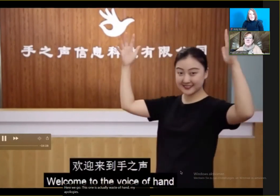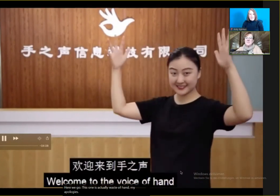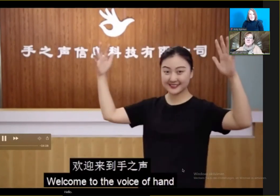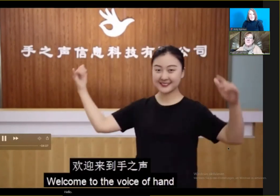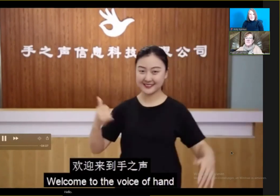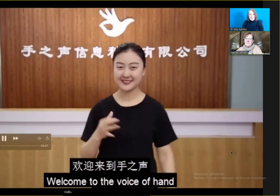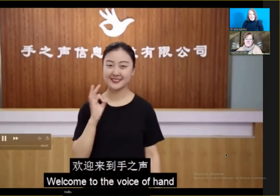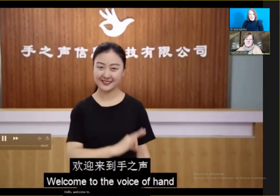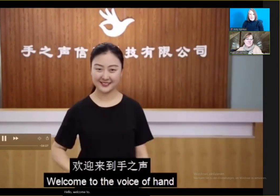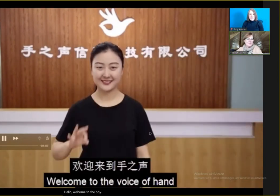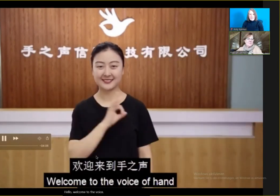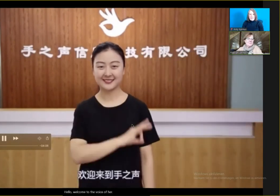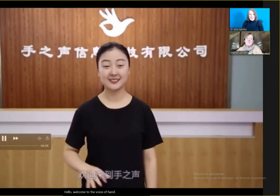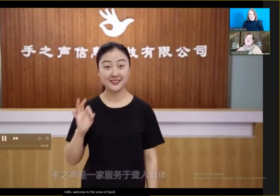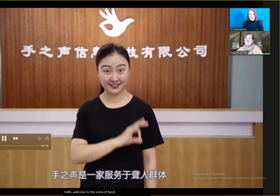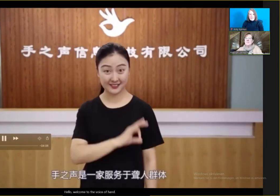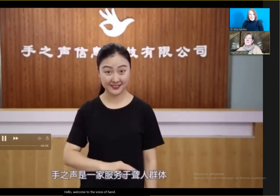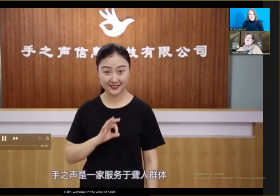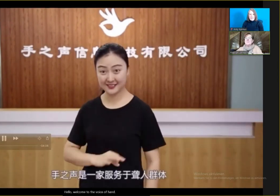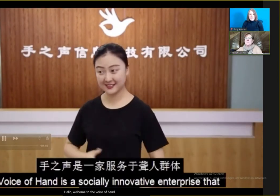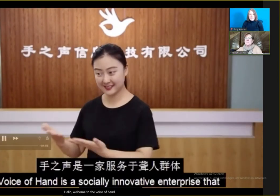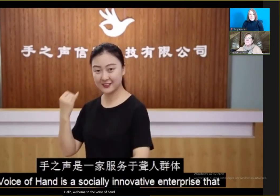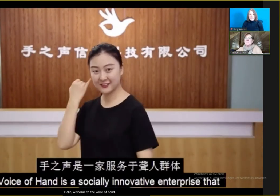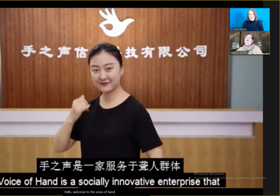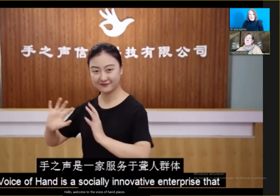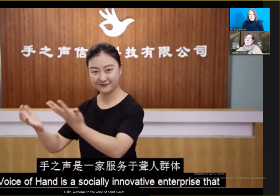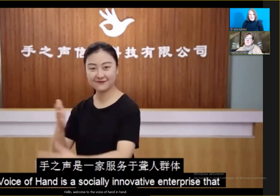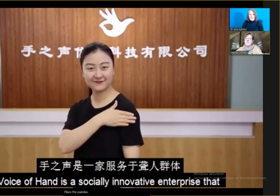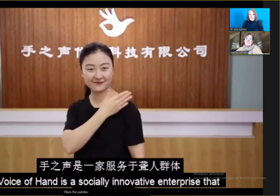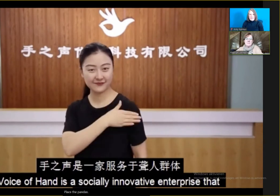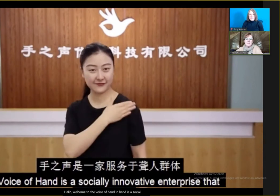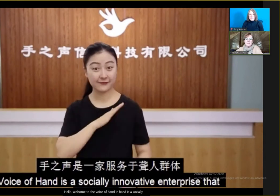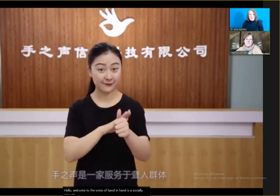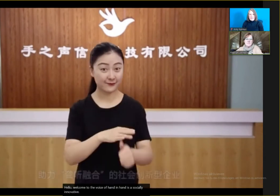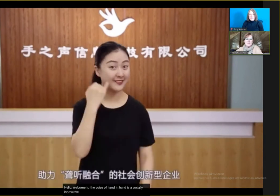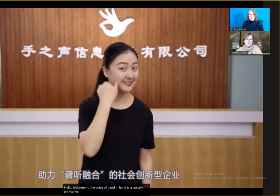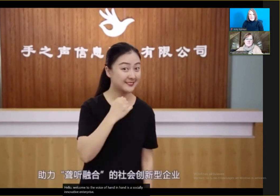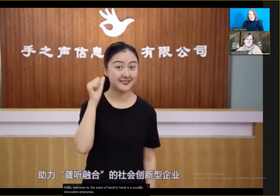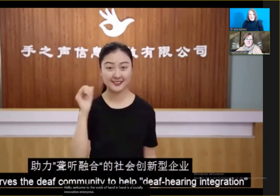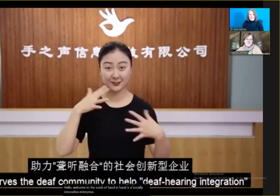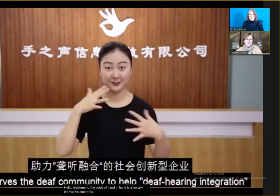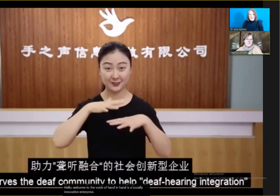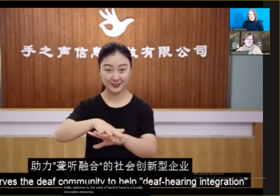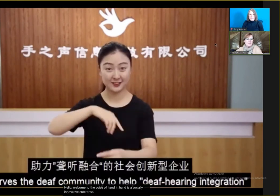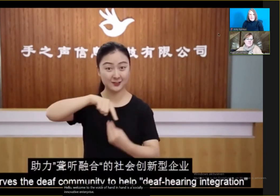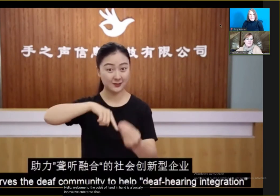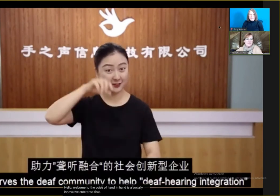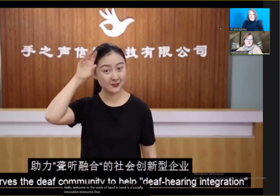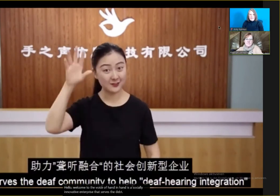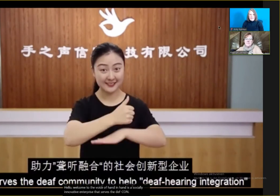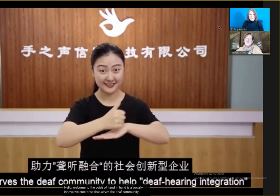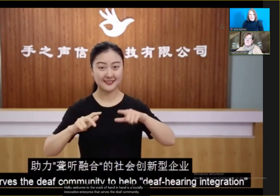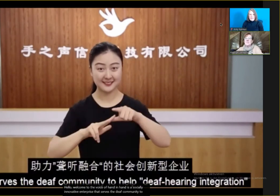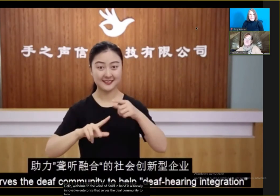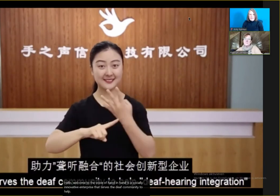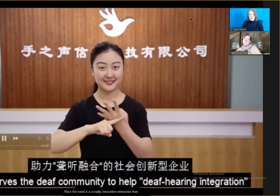Hello, welcome to the Voice of Hand. Voice of Hand is a socially innovative enterprise that serves the deaf community